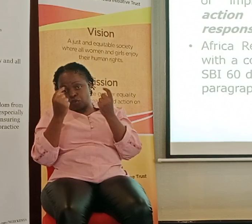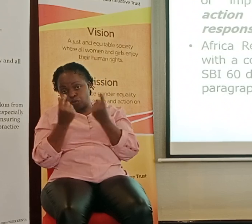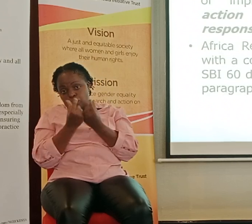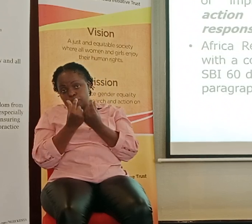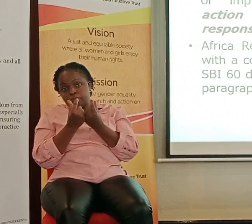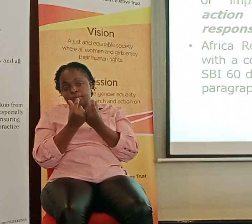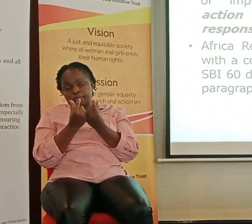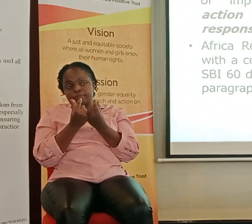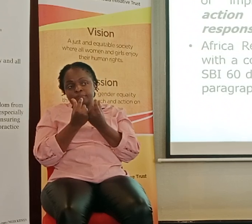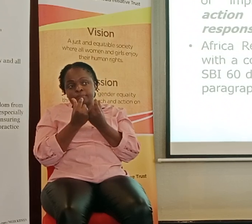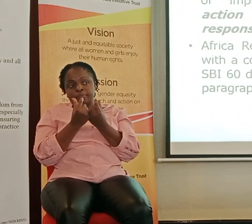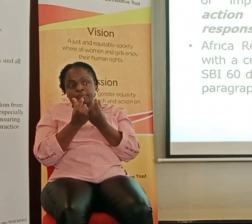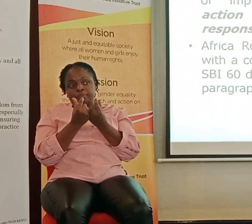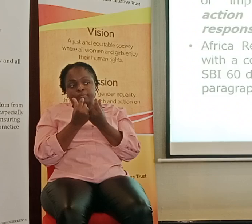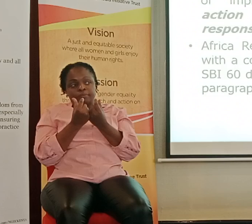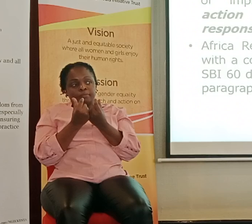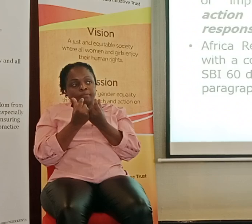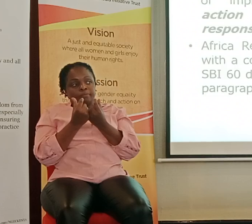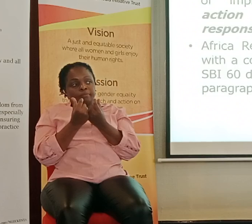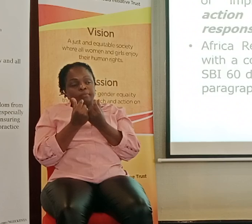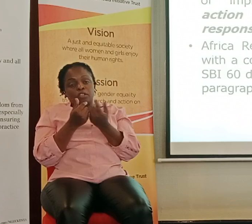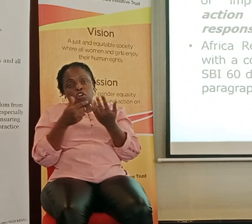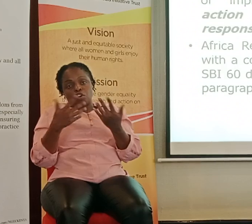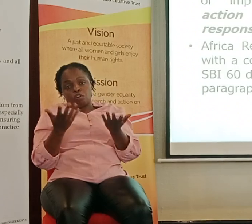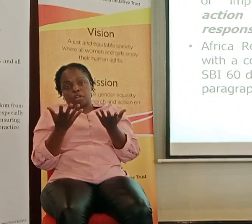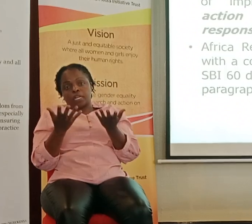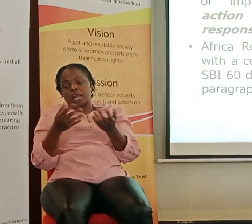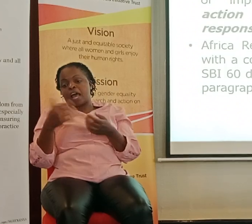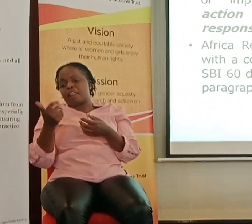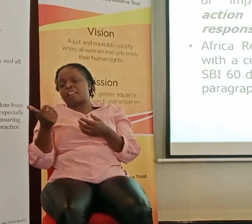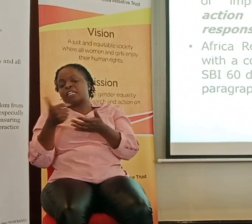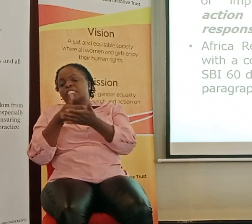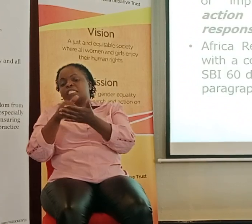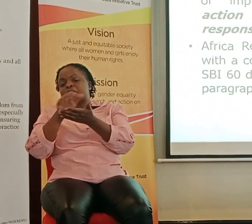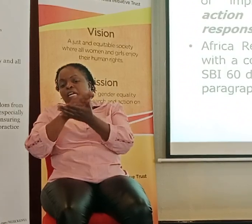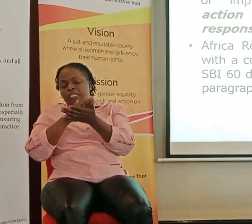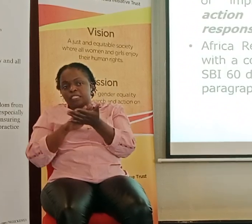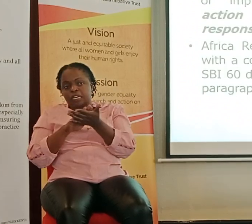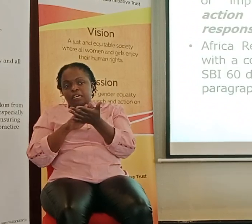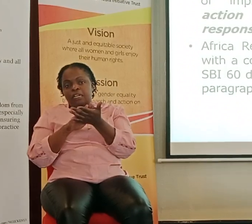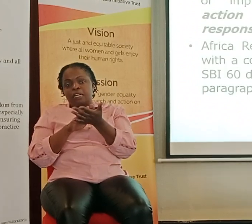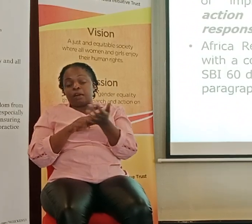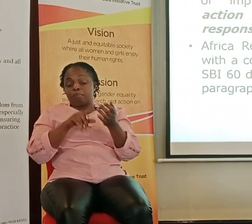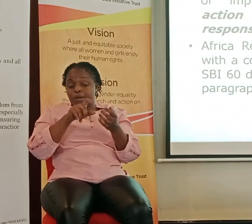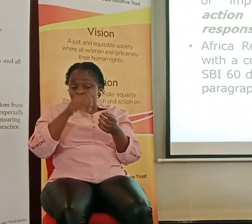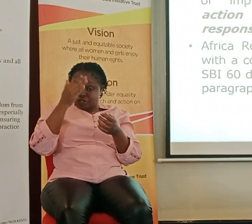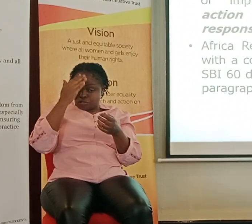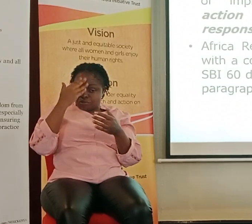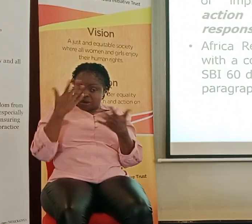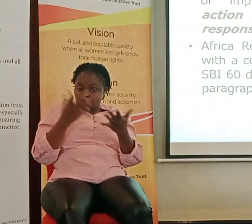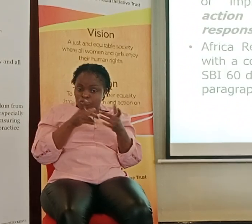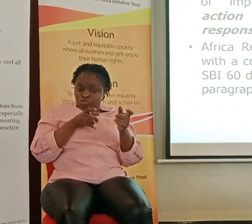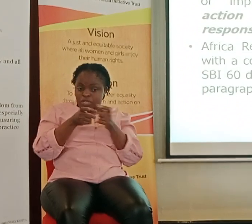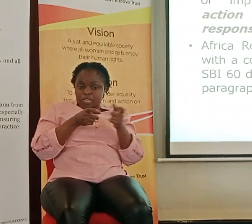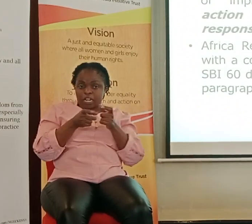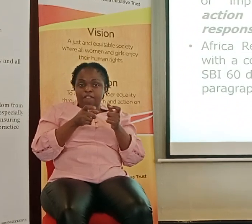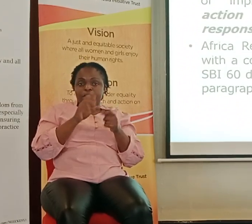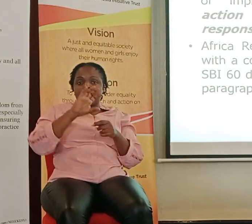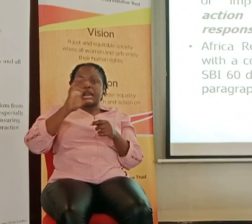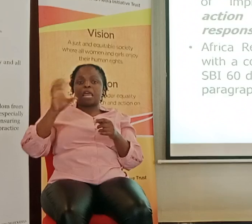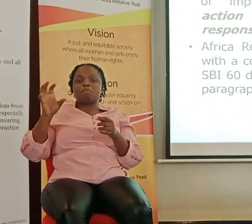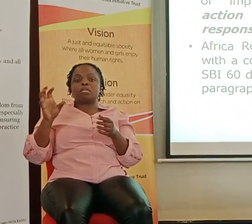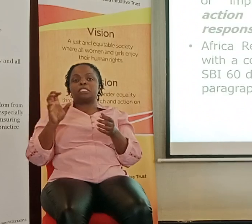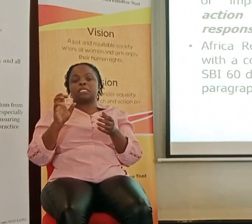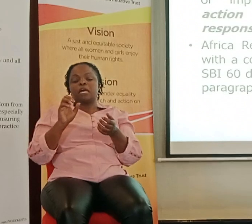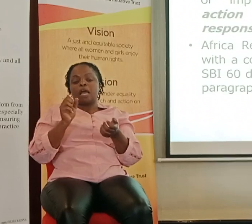or other structures within which we drive our climate action. So